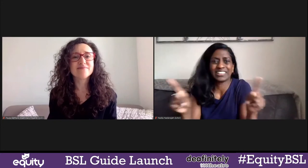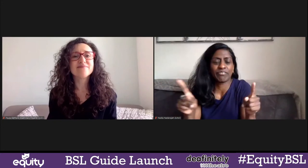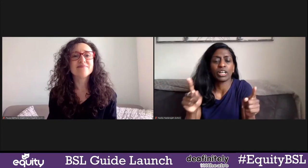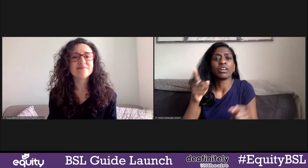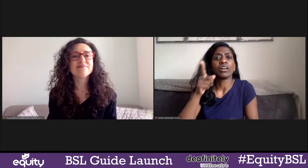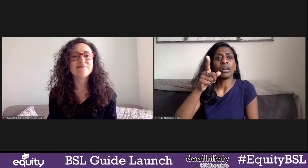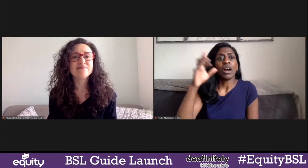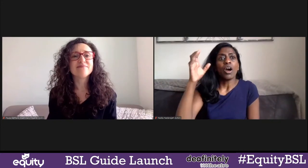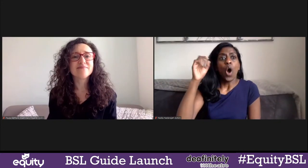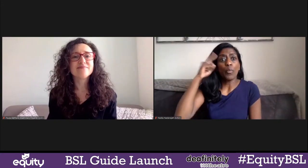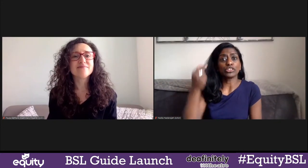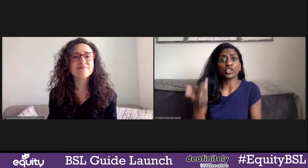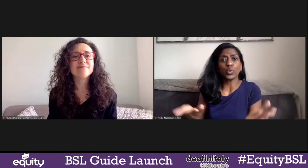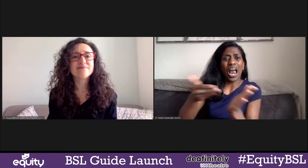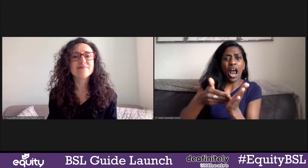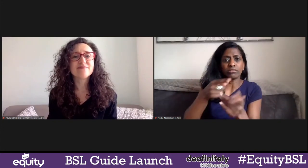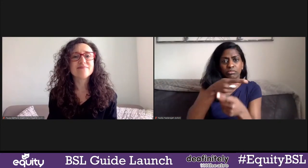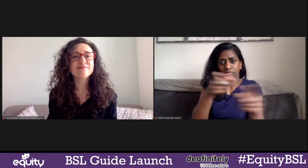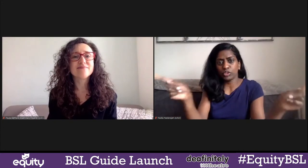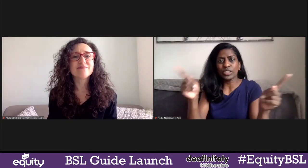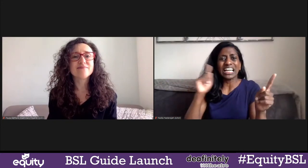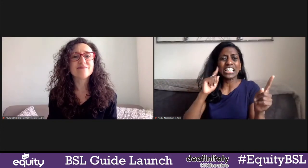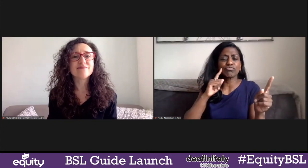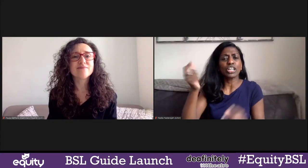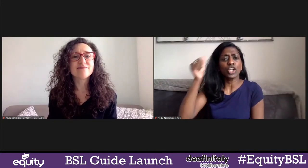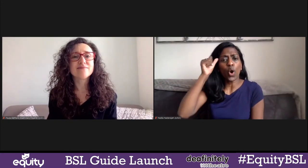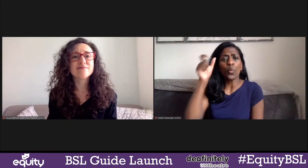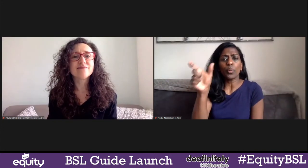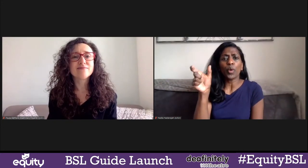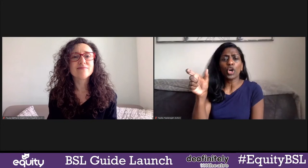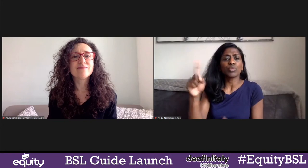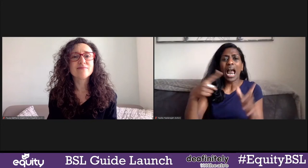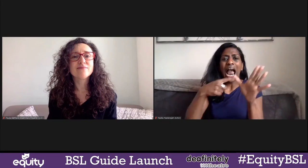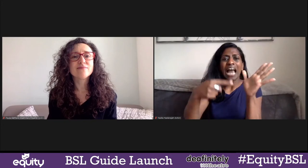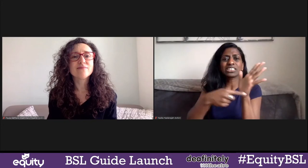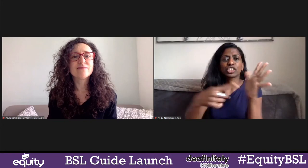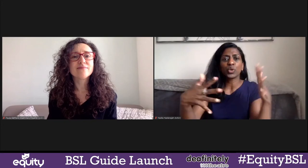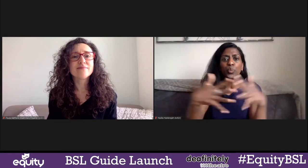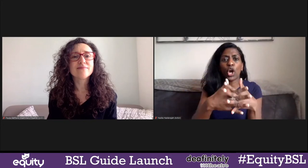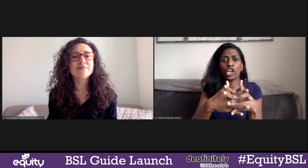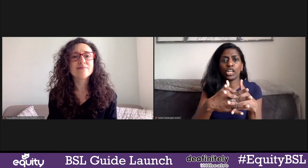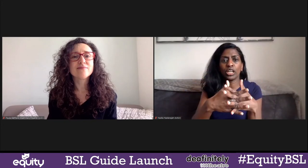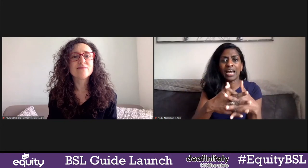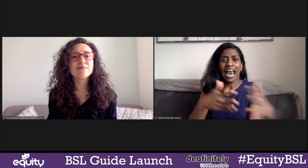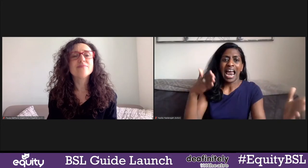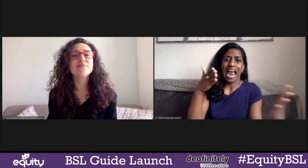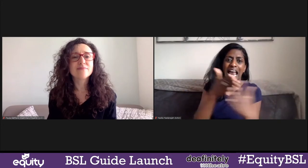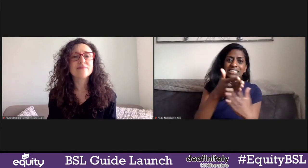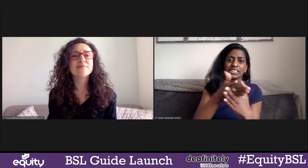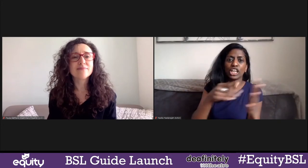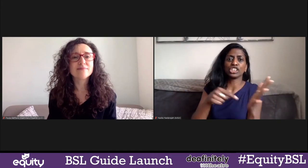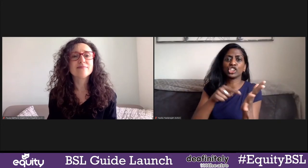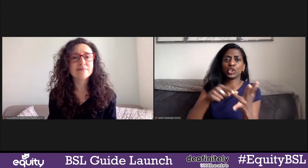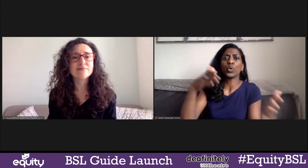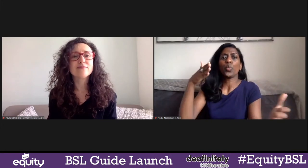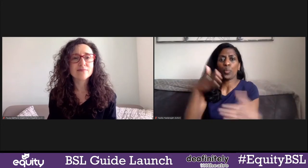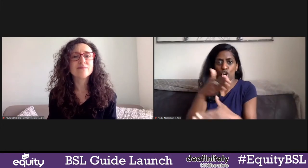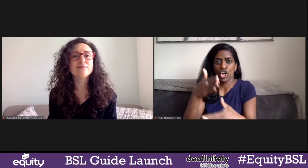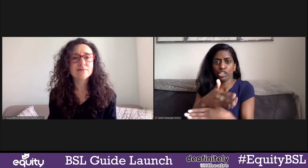from working with a larger company. I just wanted to add a word that's important for you to